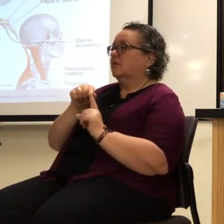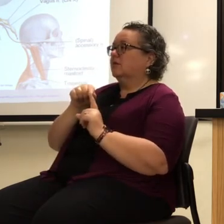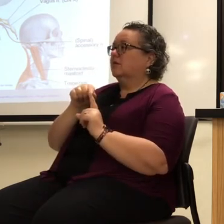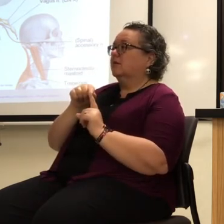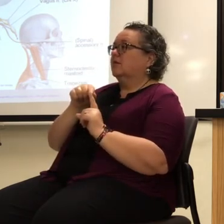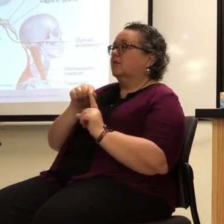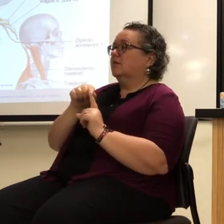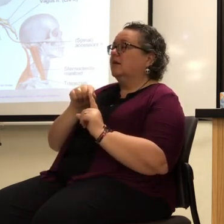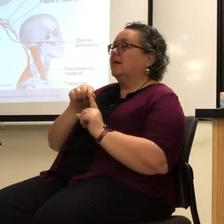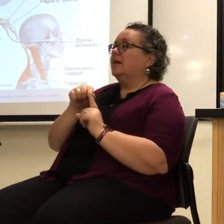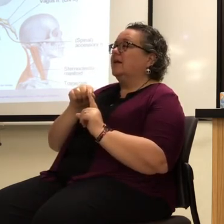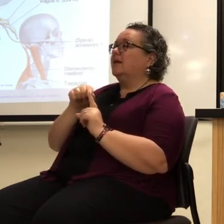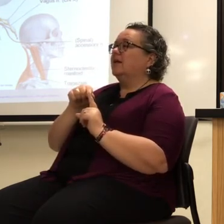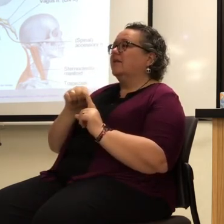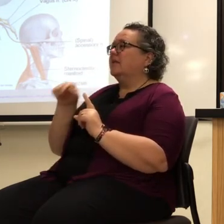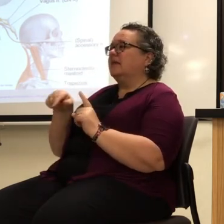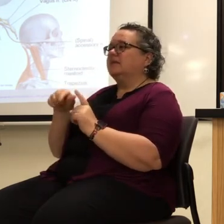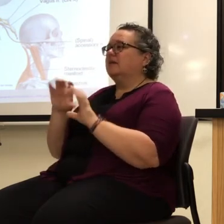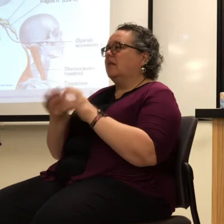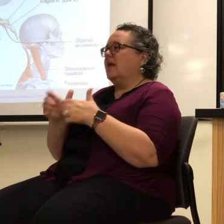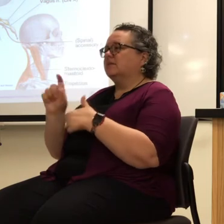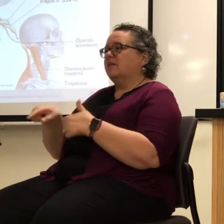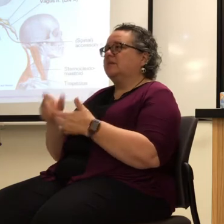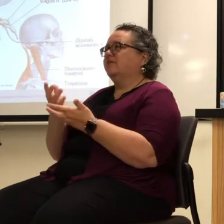This course has to end. I keep messing up.